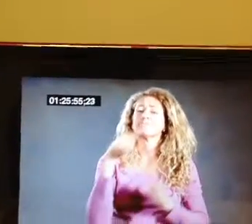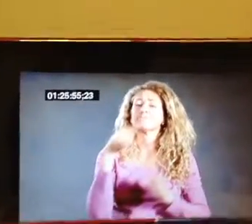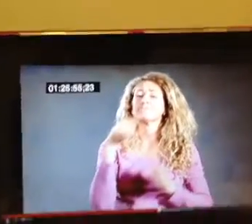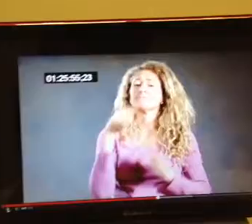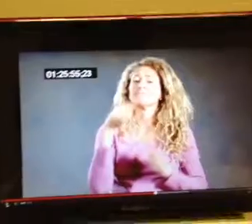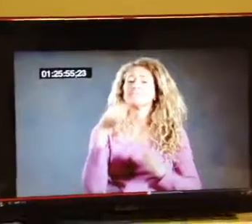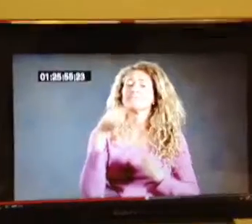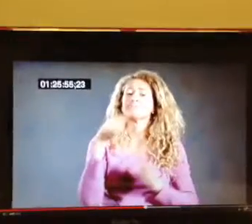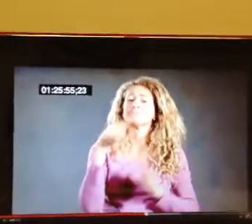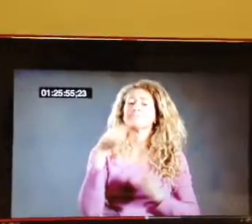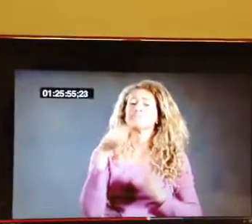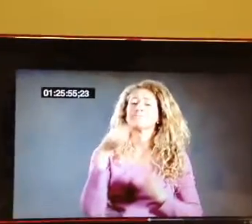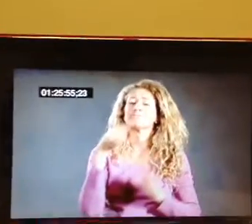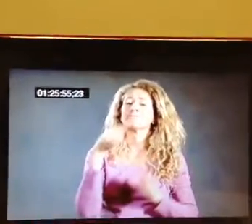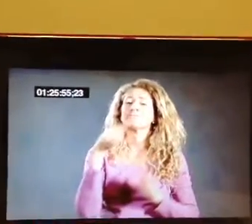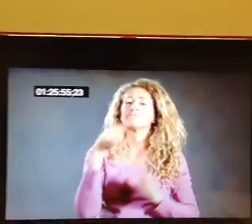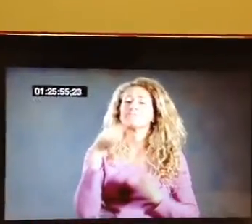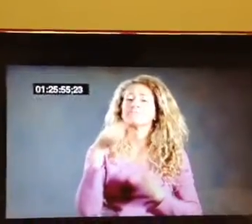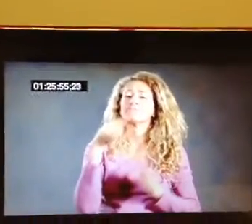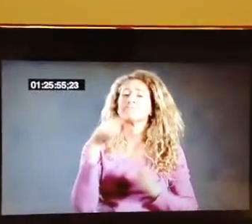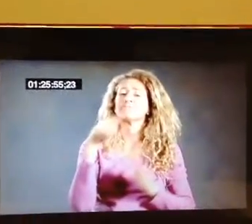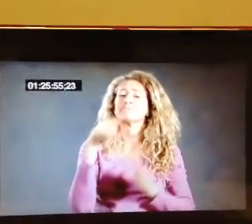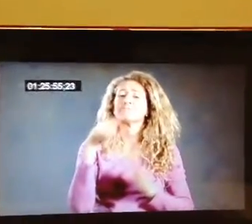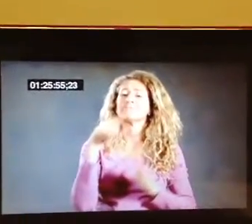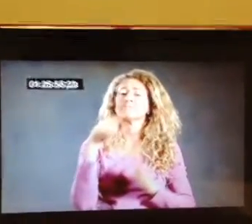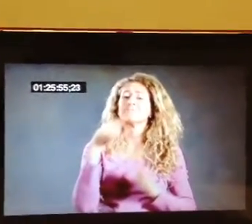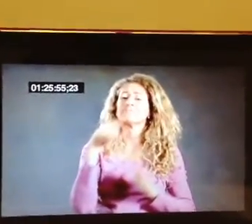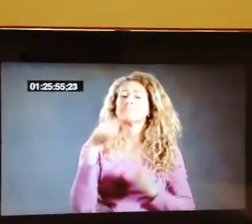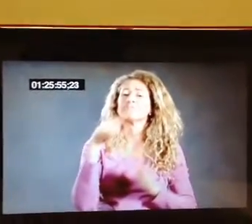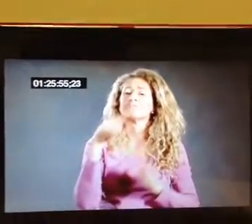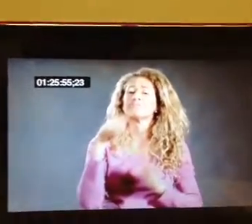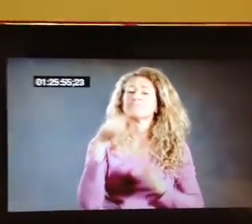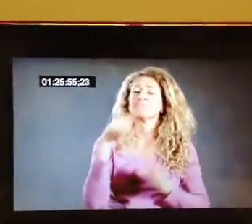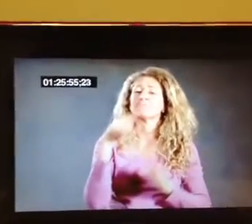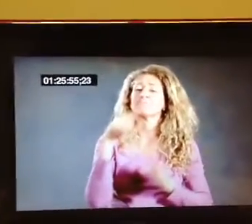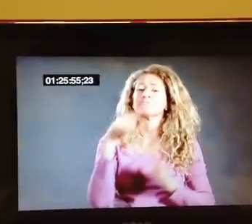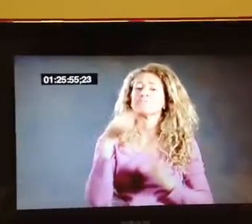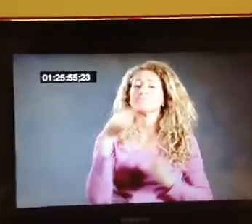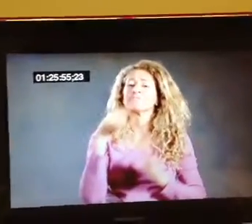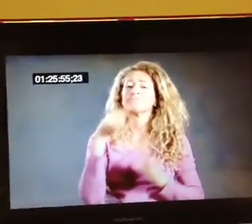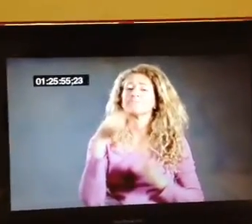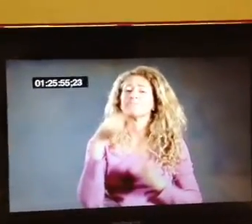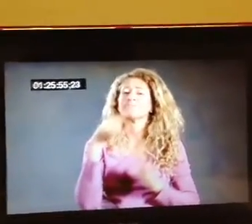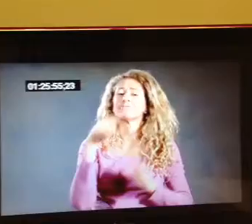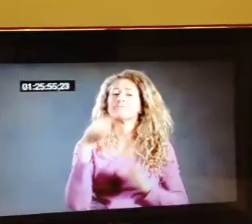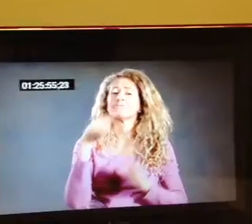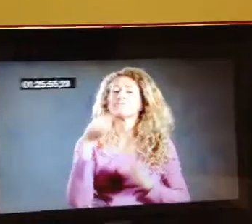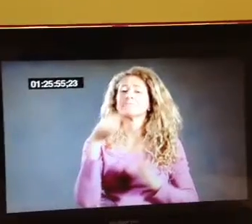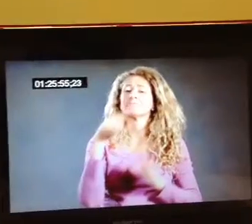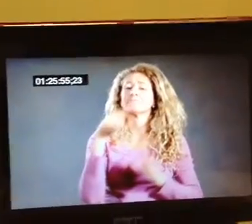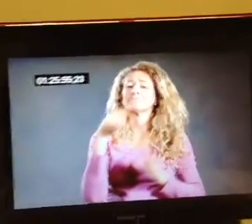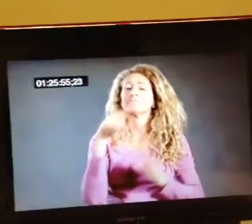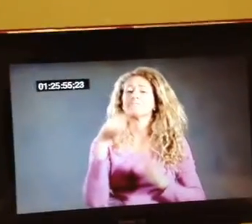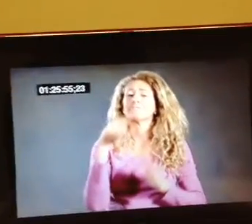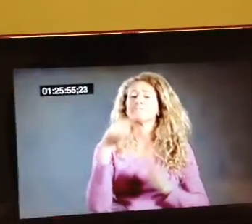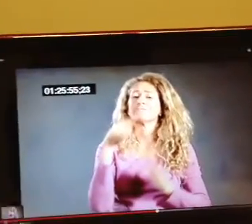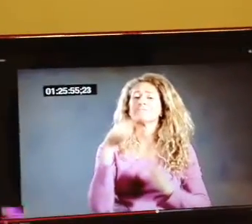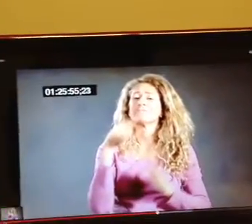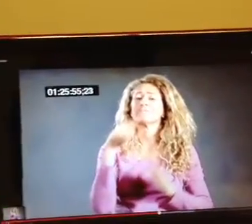So I watered them every day, and I also encouraged them because you have to encourage them. You have to say, please grow, and just encourage the plants